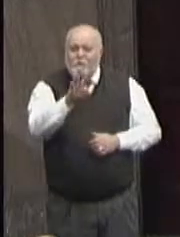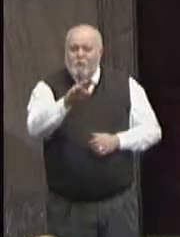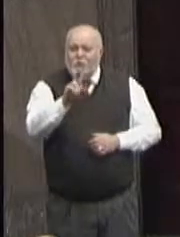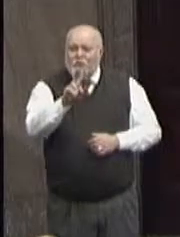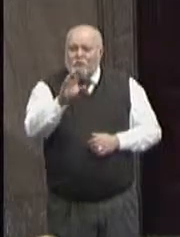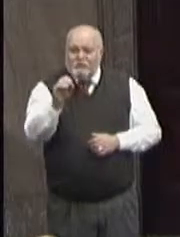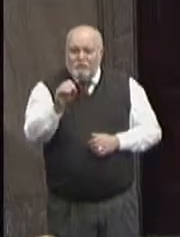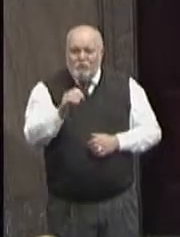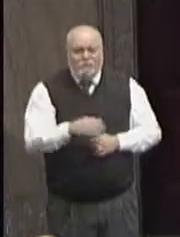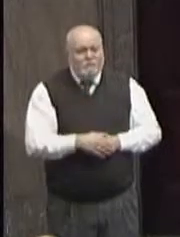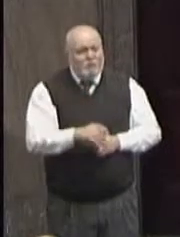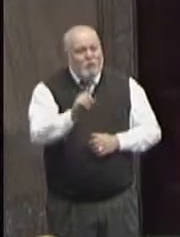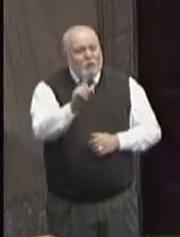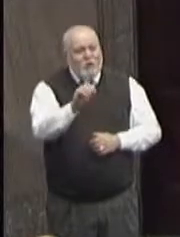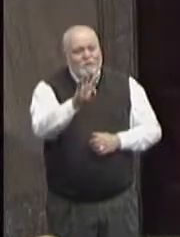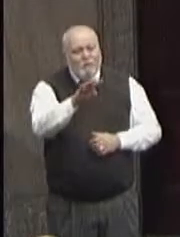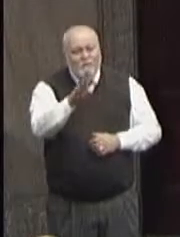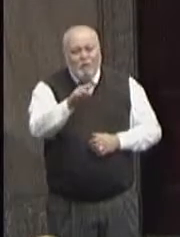14420,